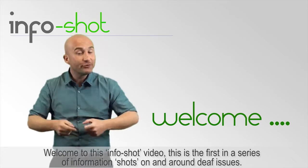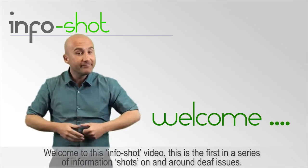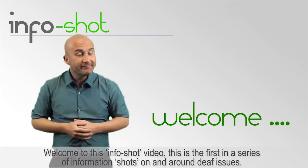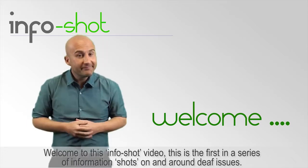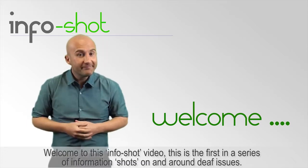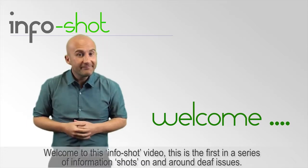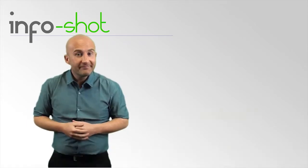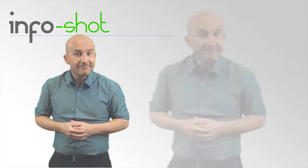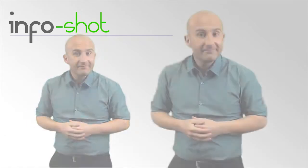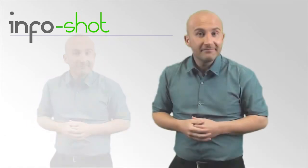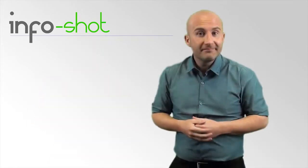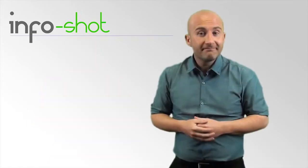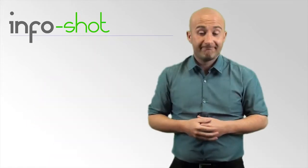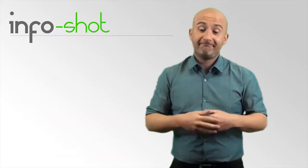issues.